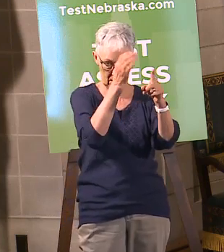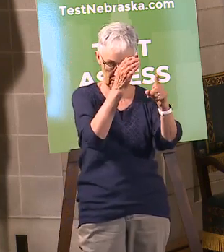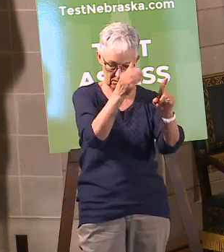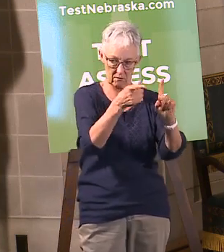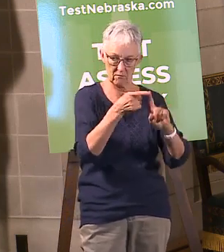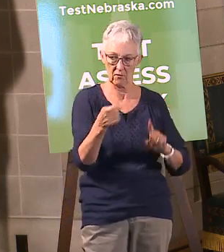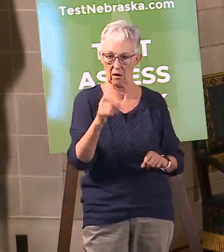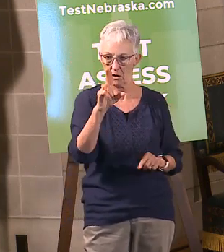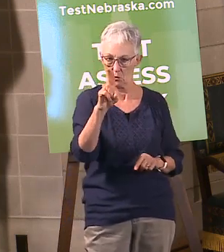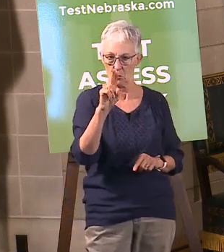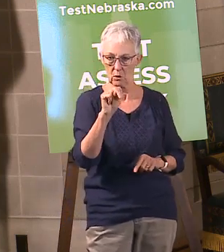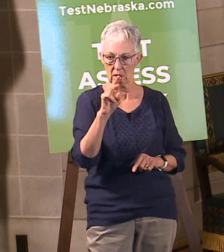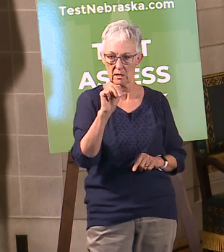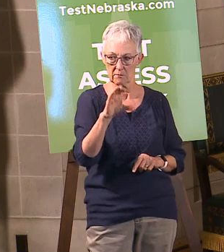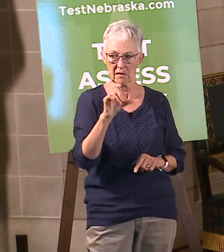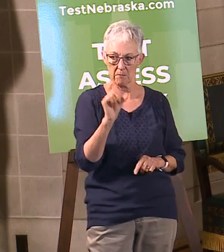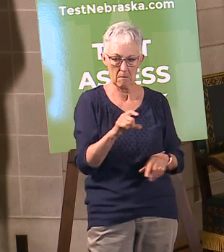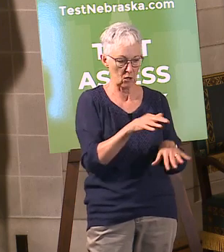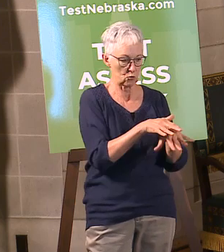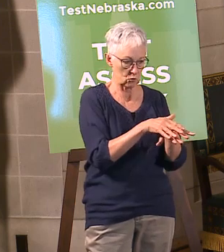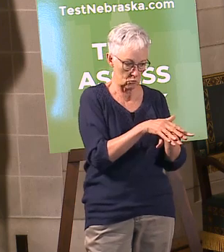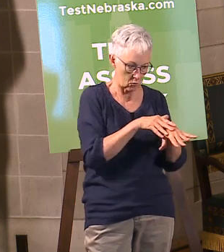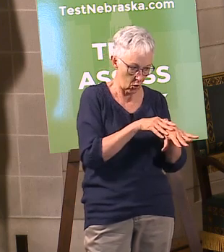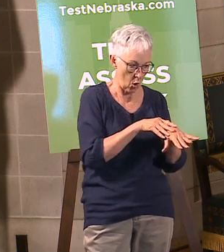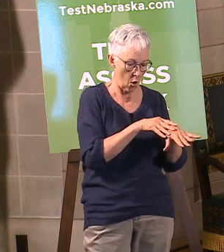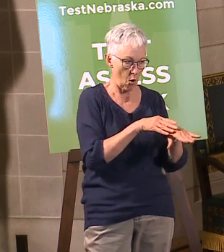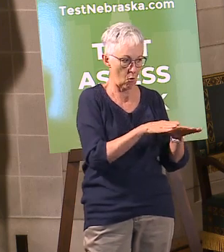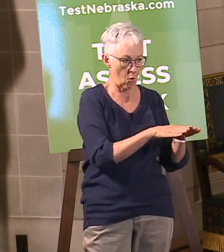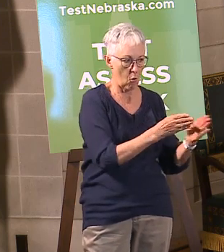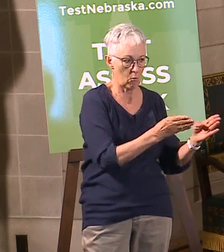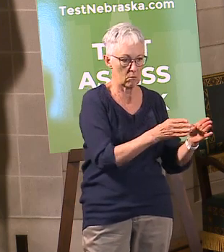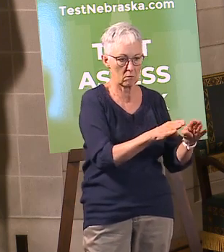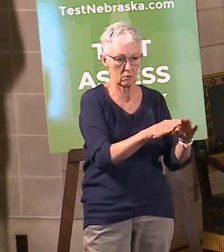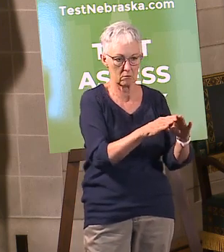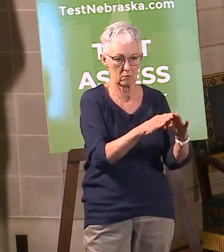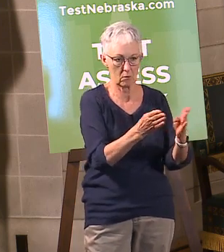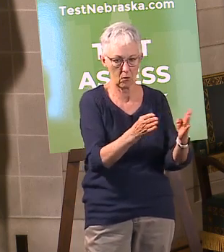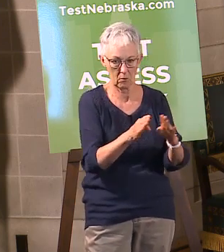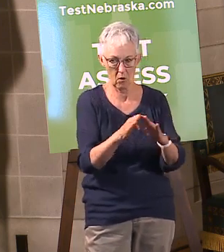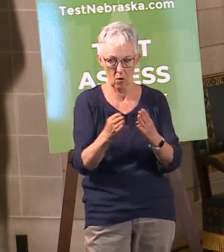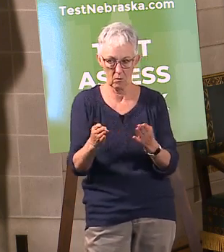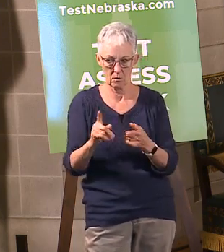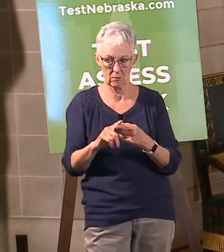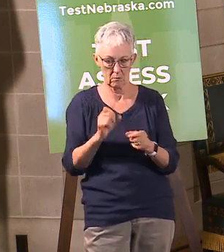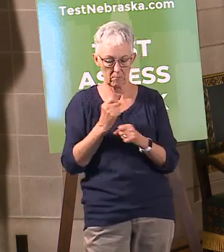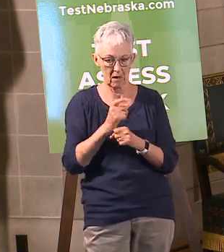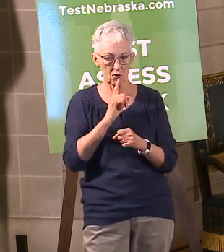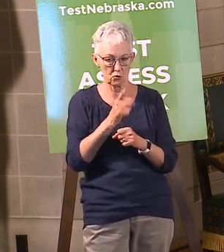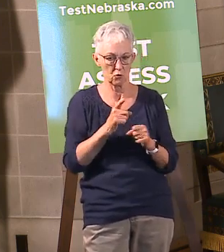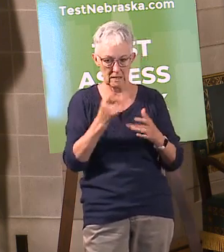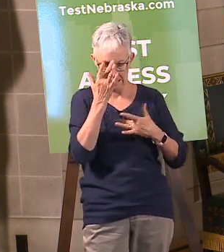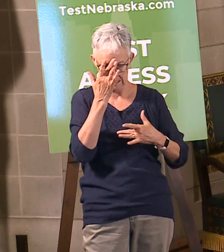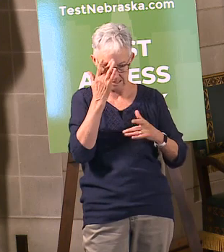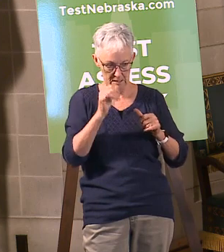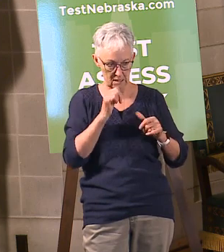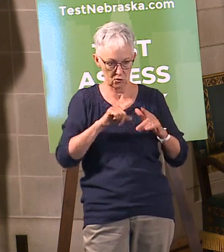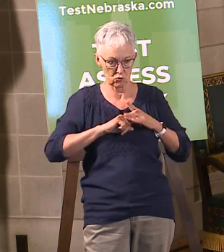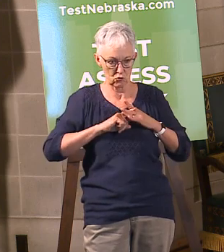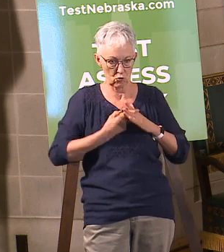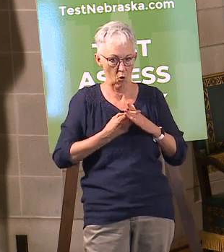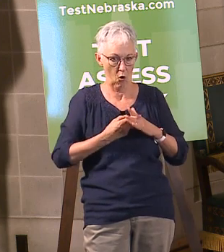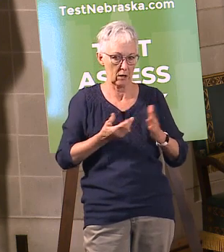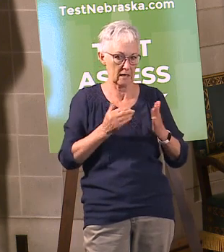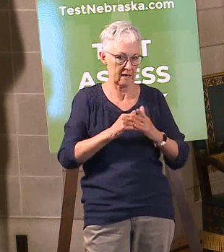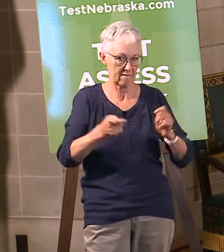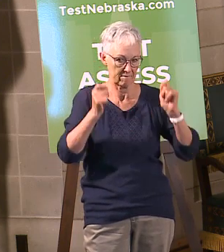time and gradually loosening restrictions. So it has been absolutely in line with the UNMC recommendations, and